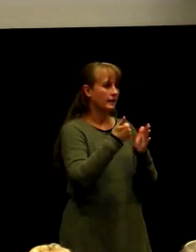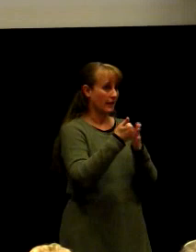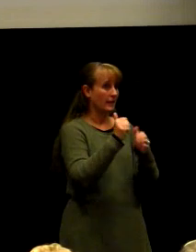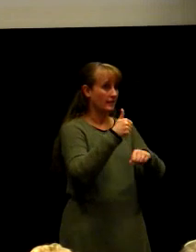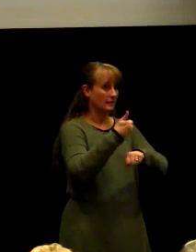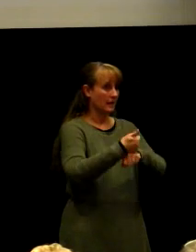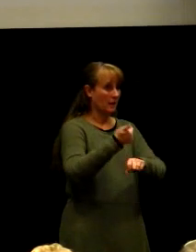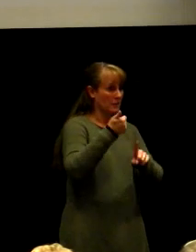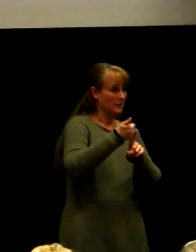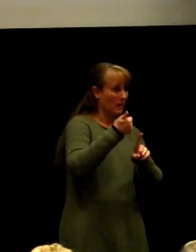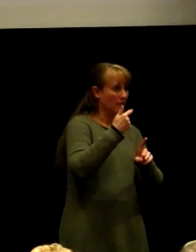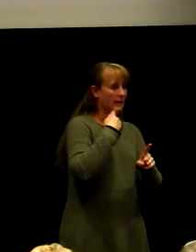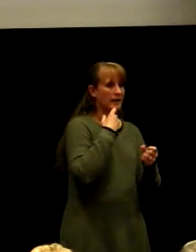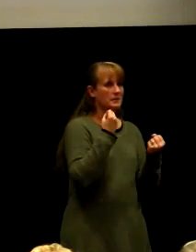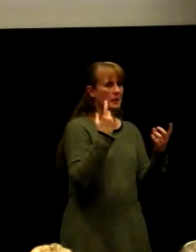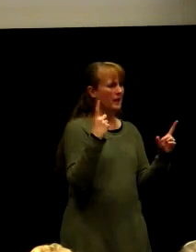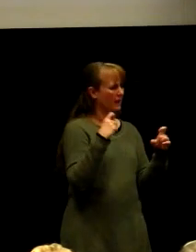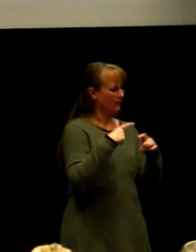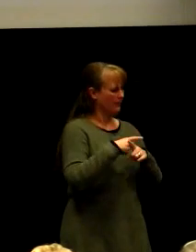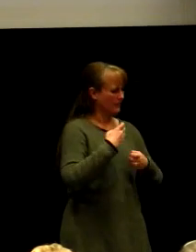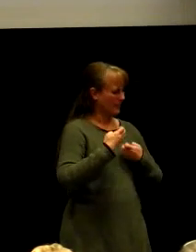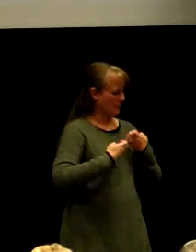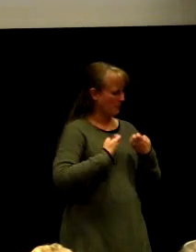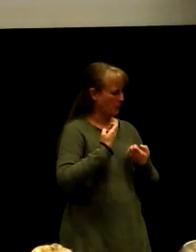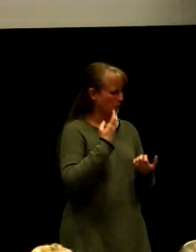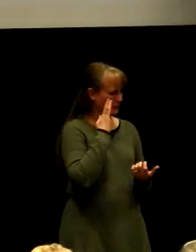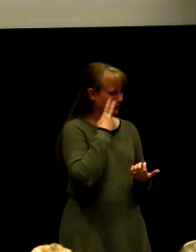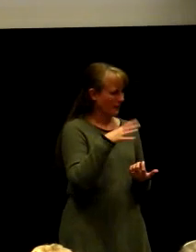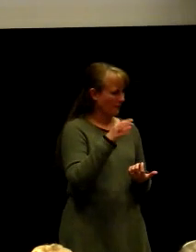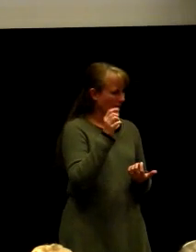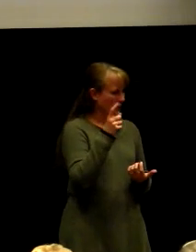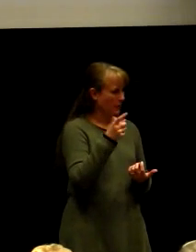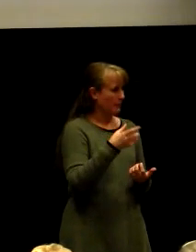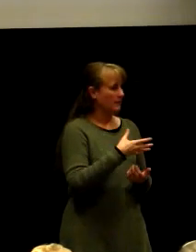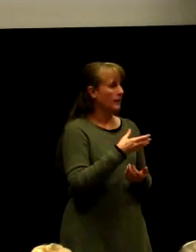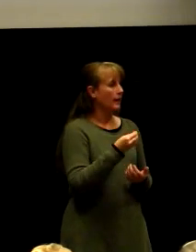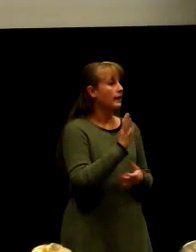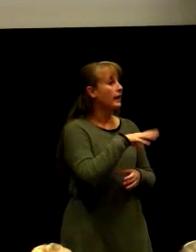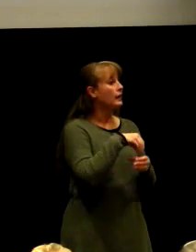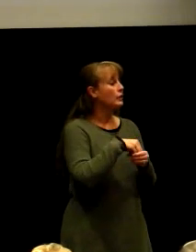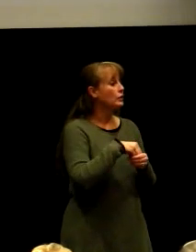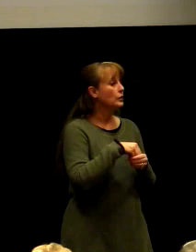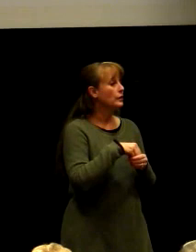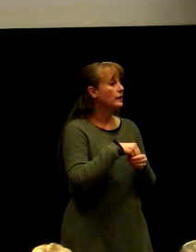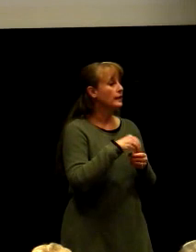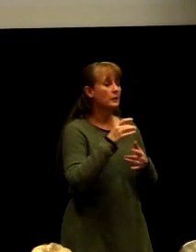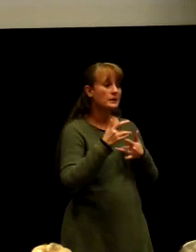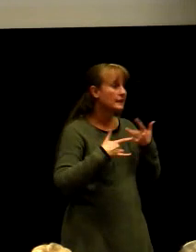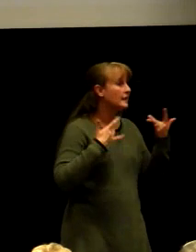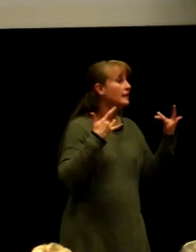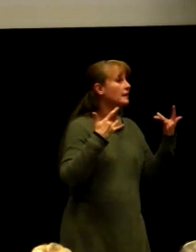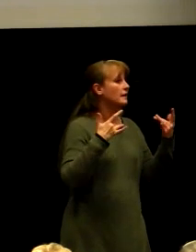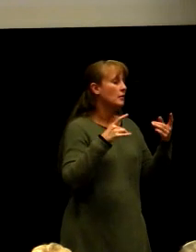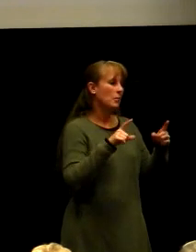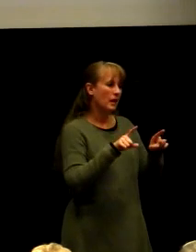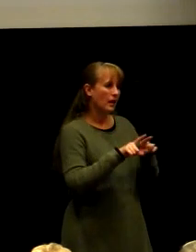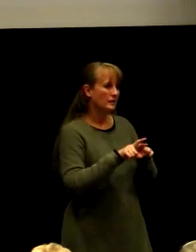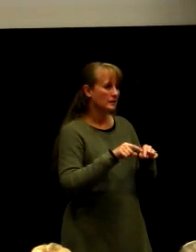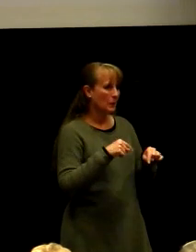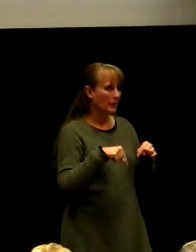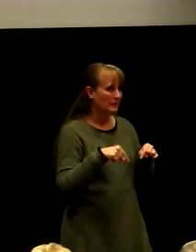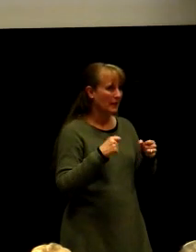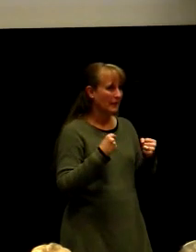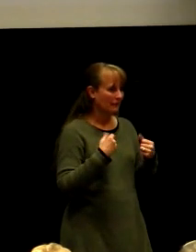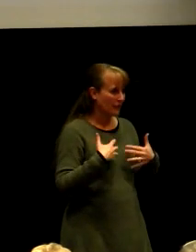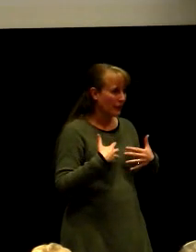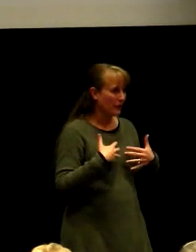kinds of conflicting emotions as a result of this revelation, including exhilaration, but also anxiety and